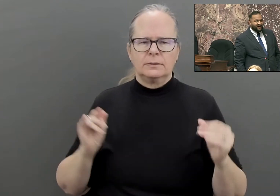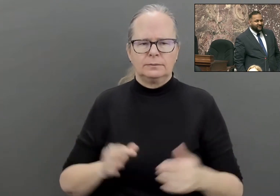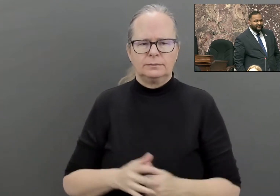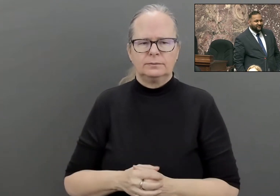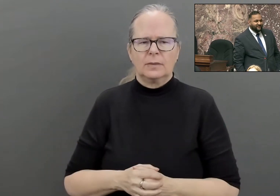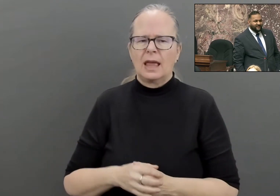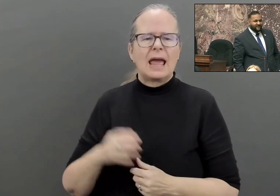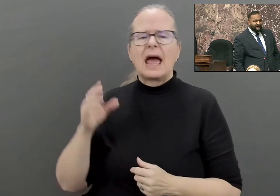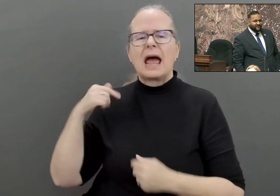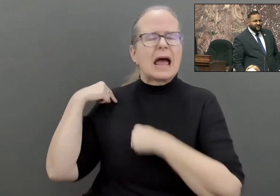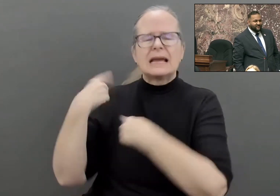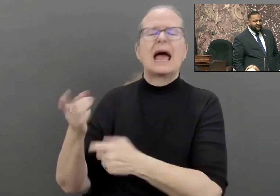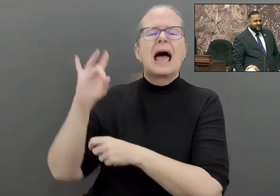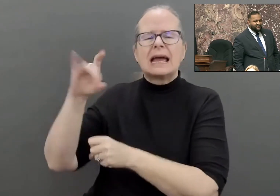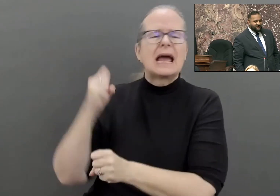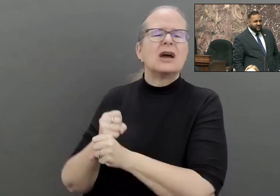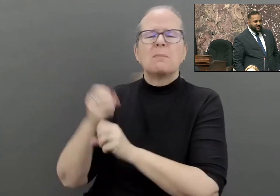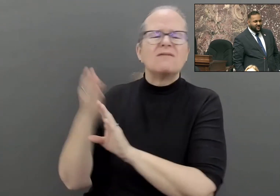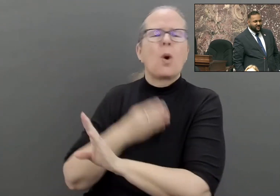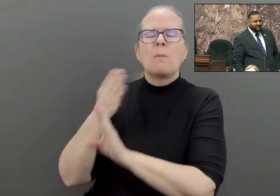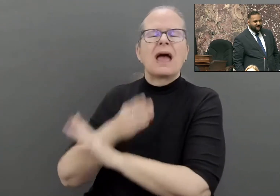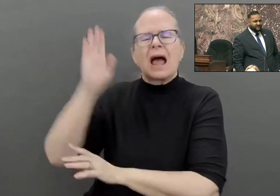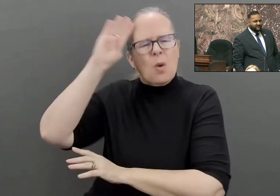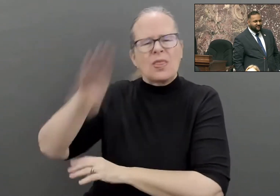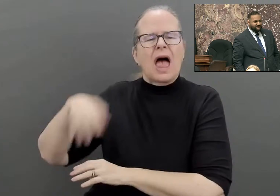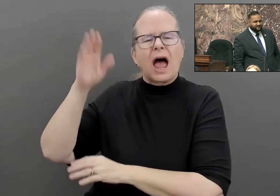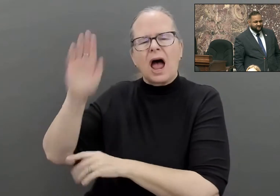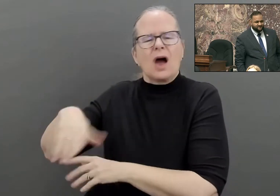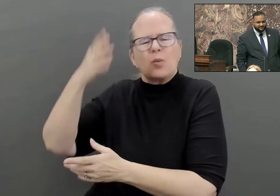Members, wow. members. Mr. Speaker.